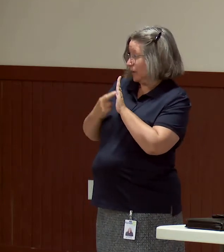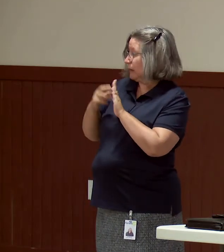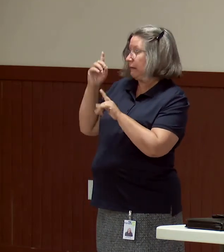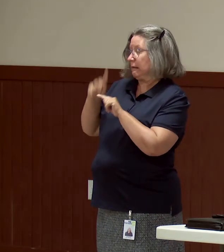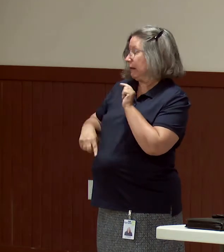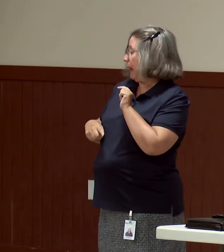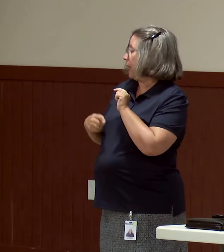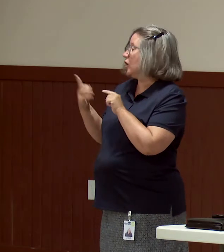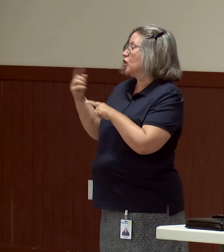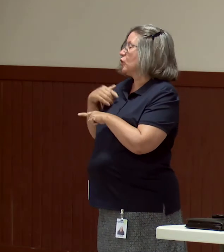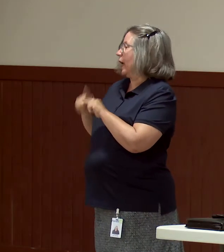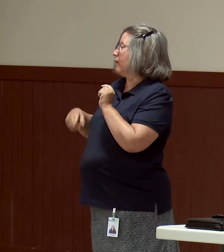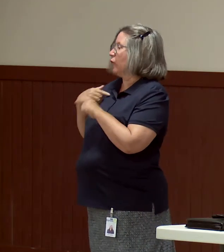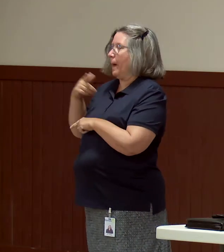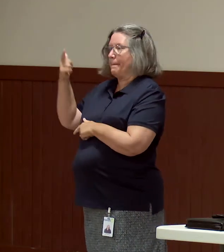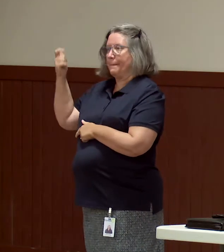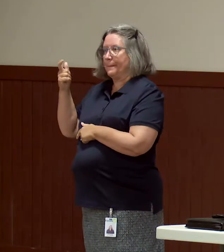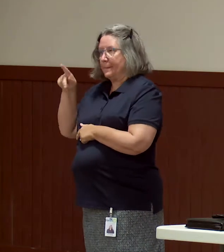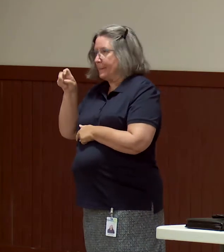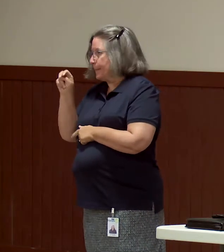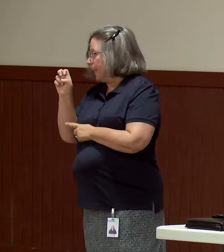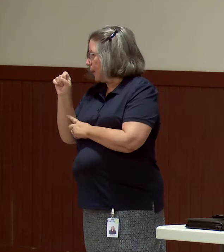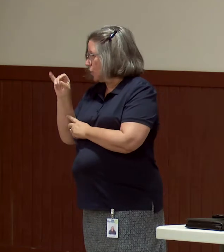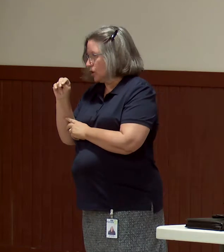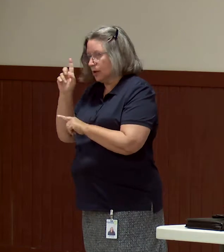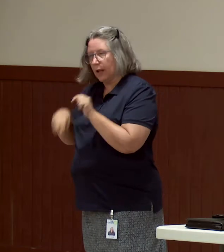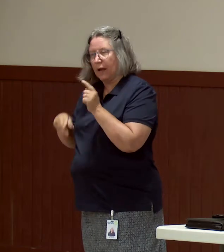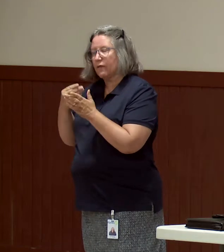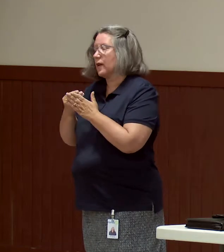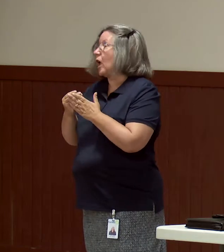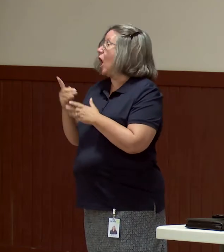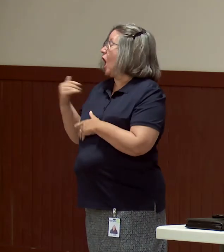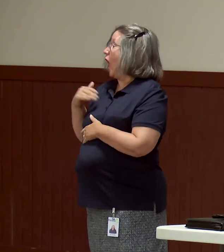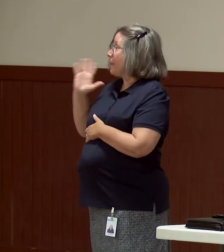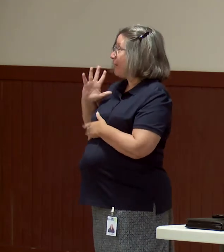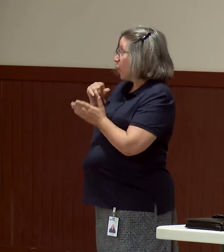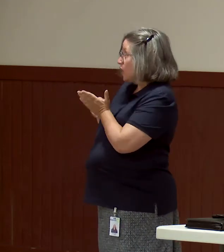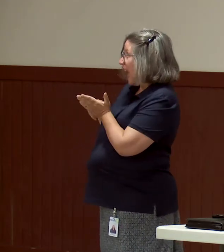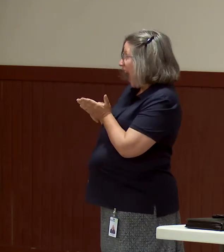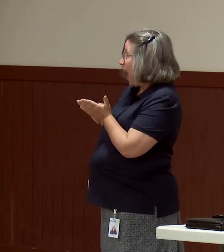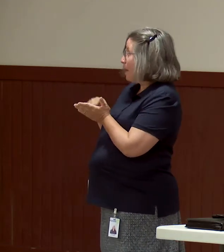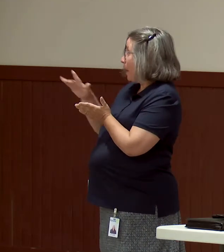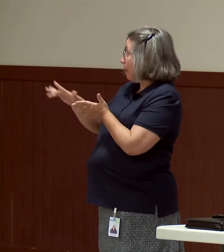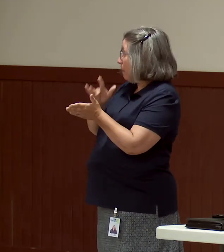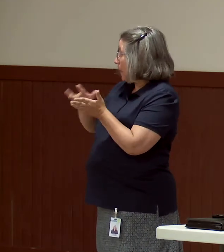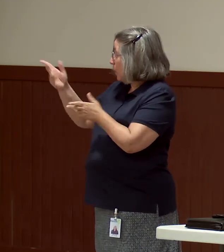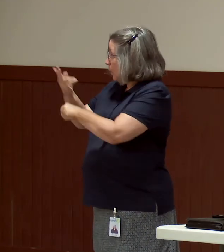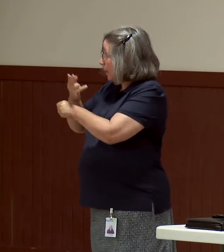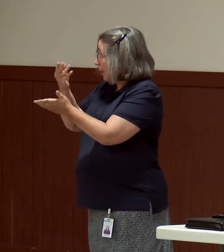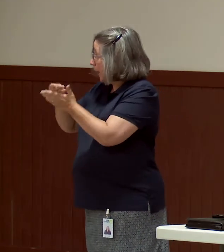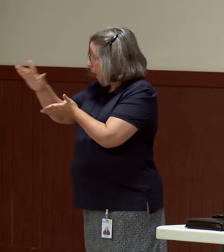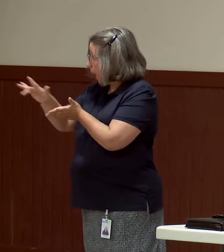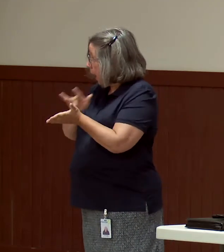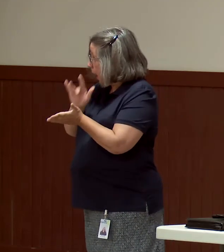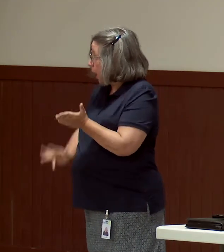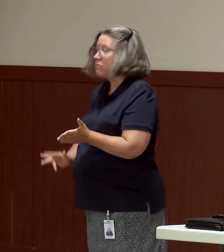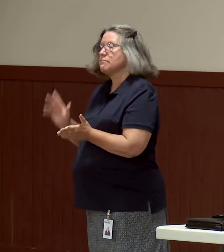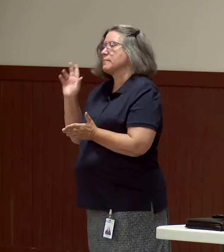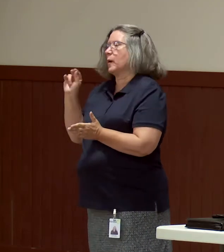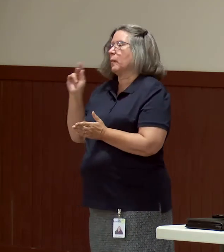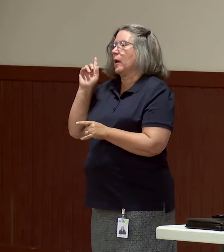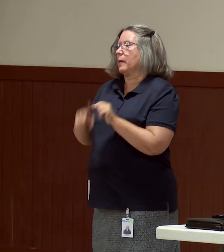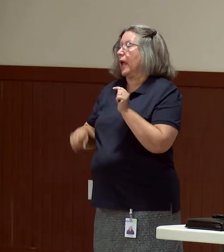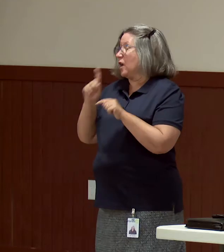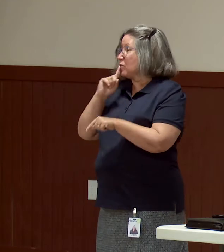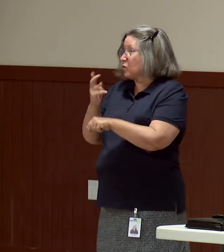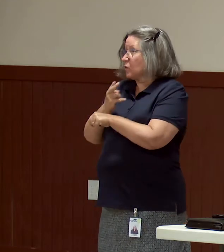or reserve funds. We can't pay off debt or use the money to pay for the issuance of new debt. And we can't use the ARPA funds as matching